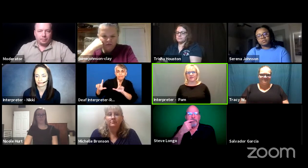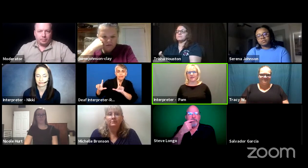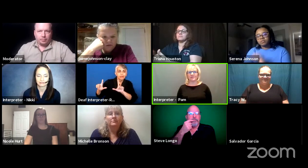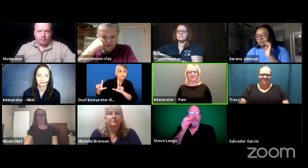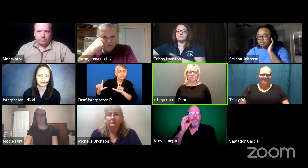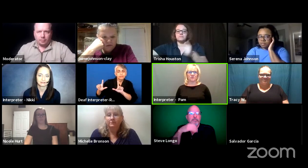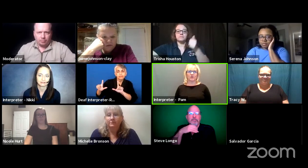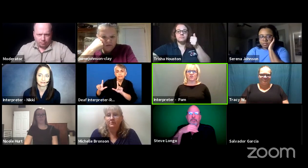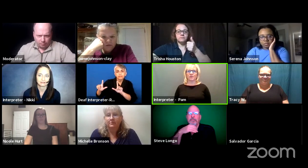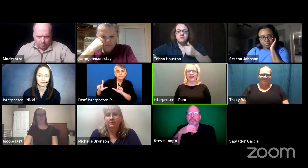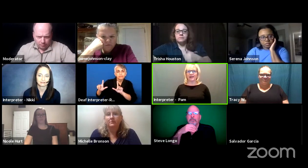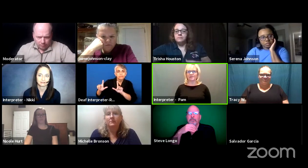And Sal's screen is black.